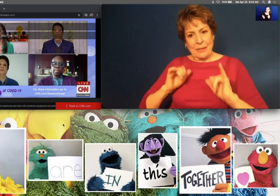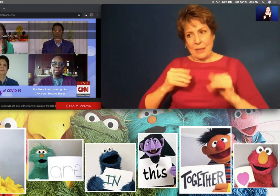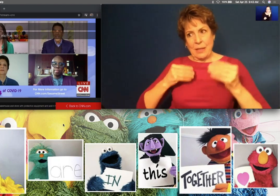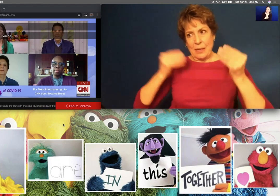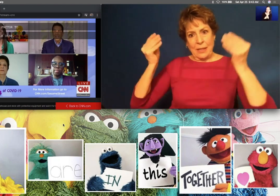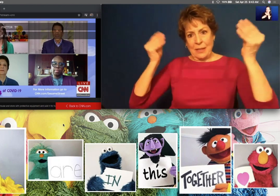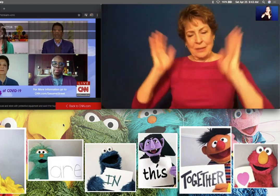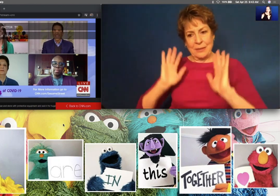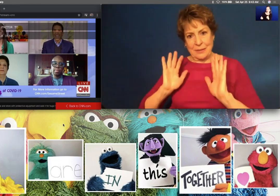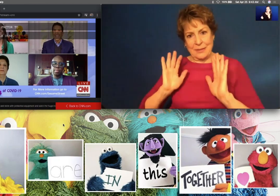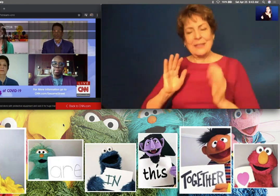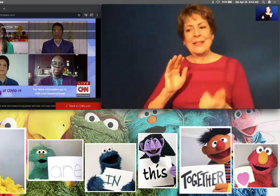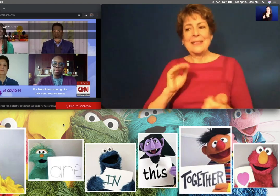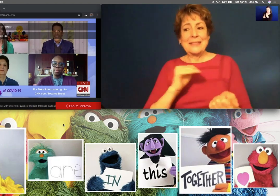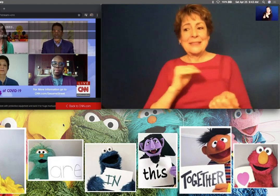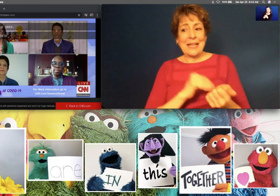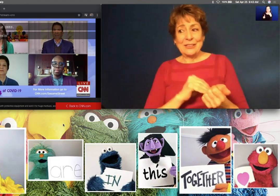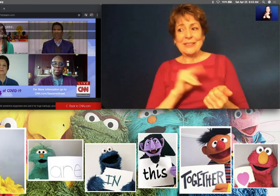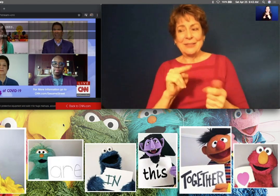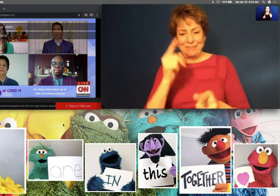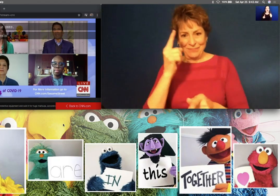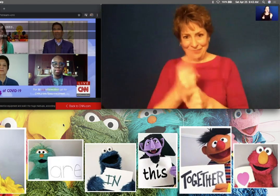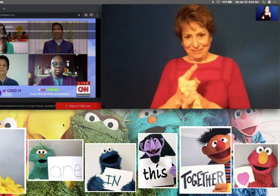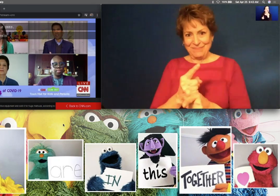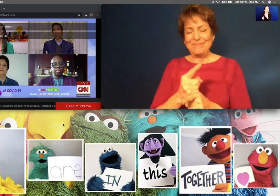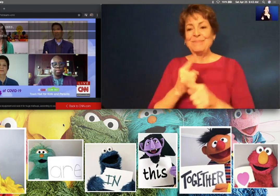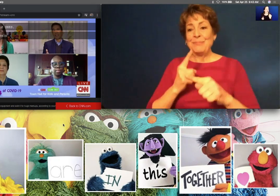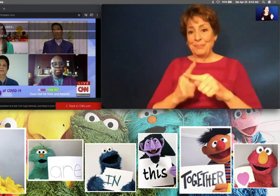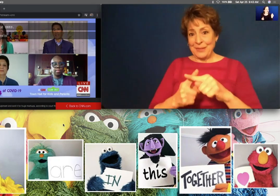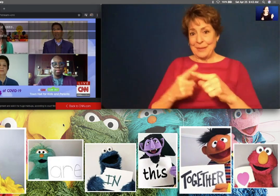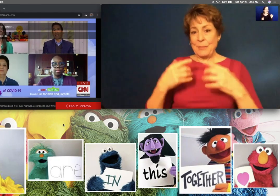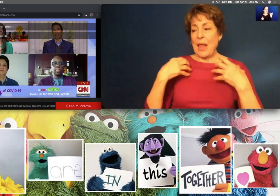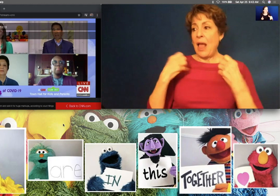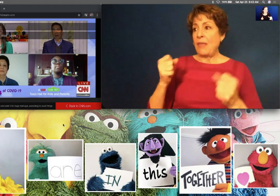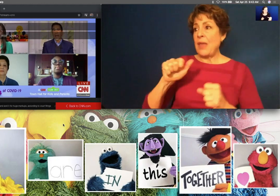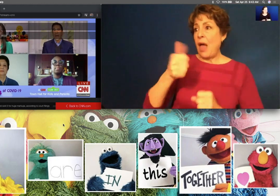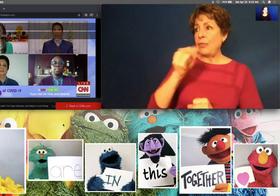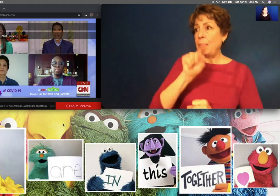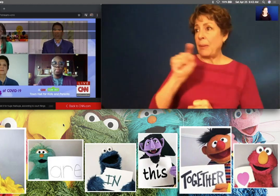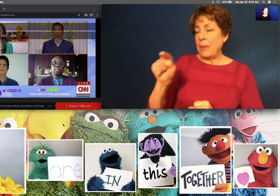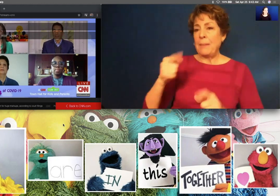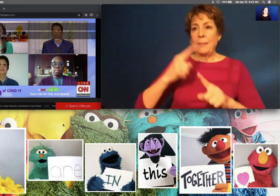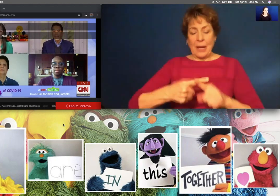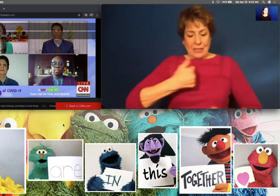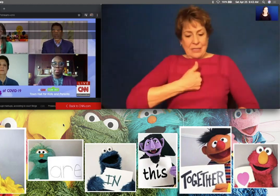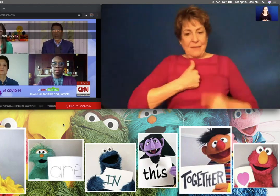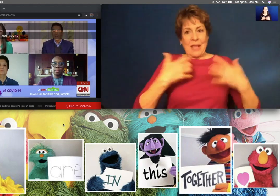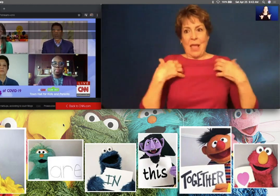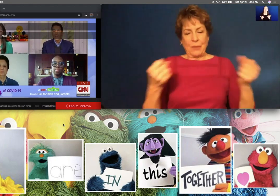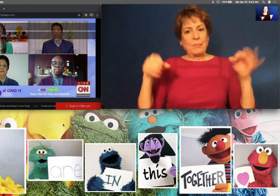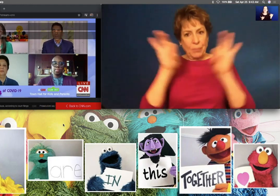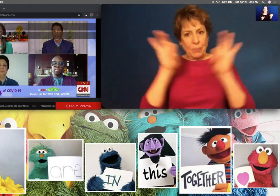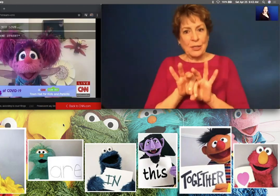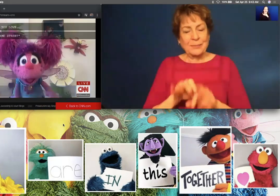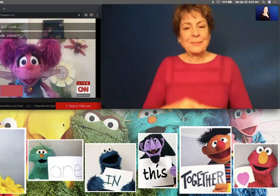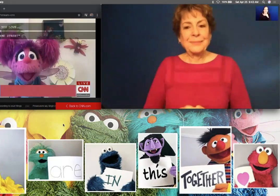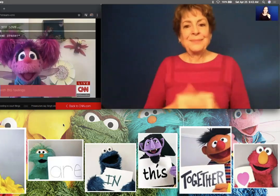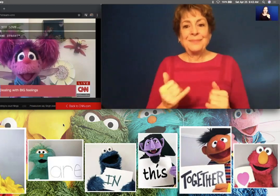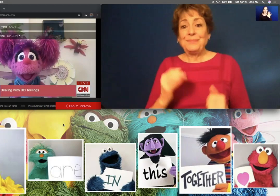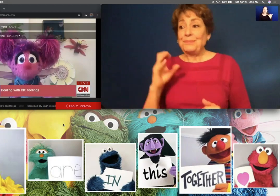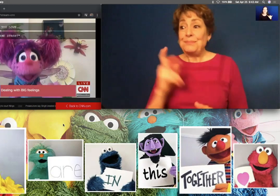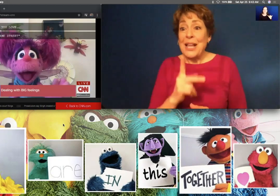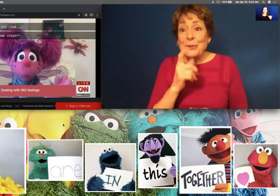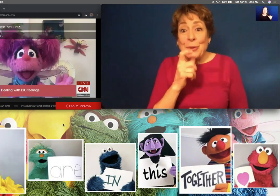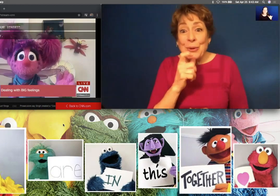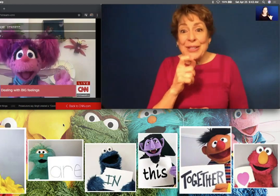together, so do it for yourself, but also do it for the people that you love. Our friend from Sesame Street is back, Abby